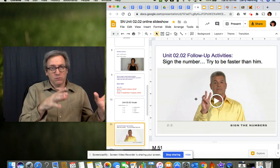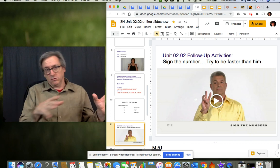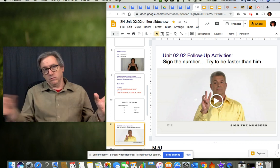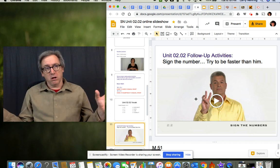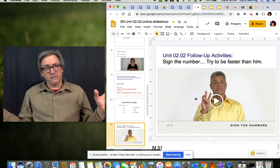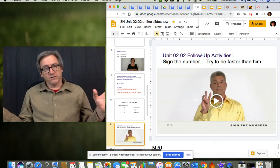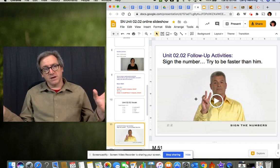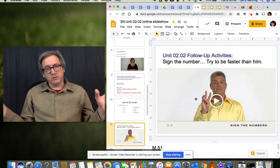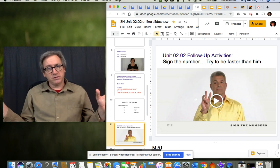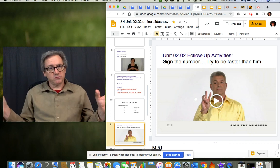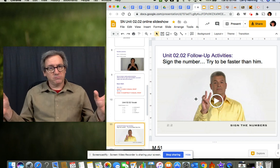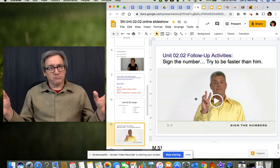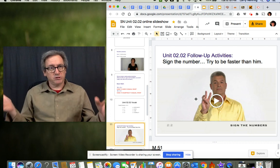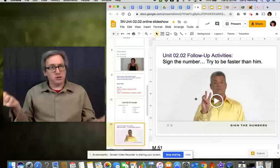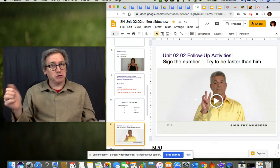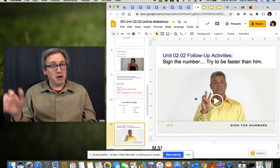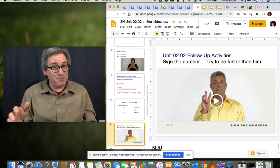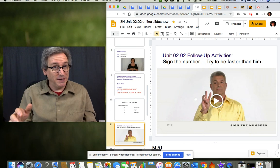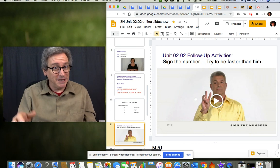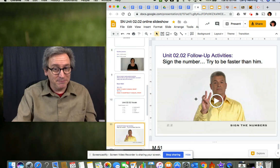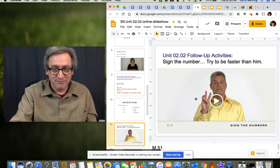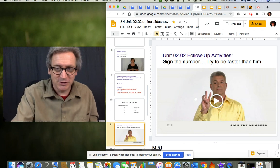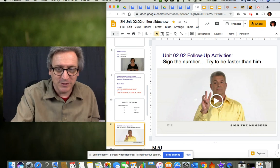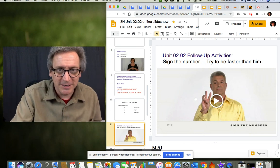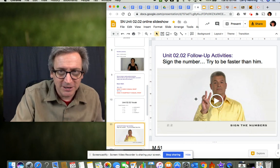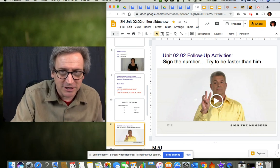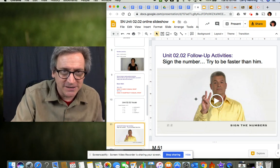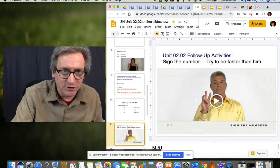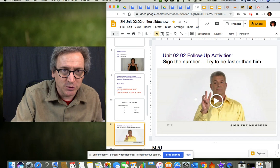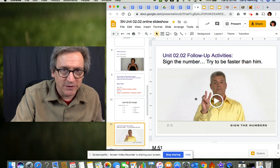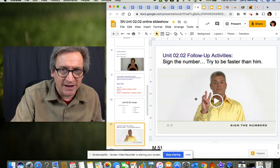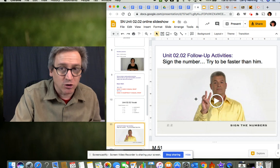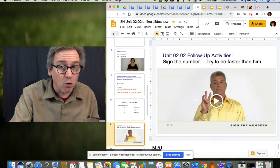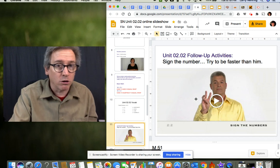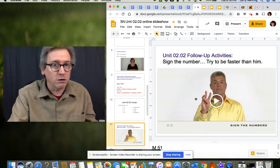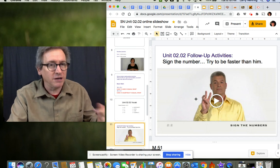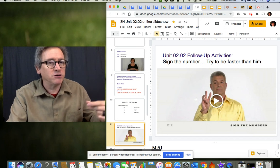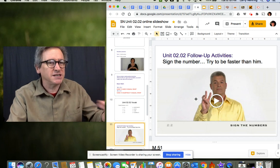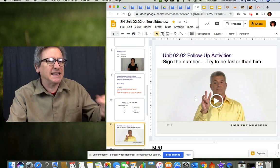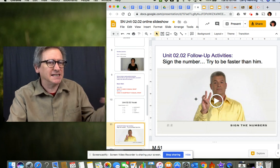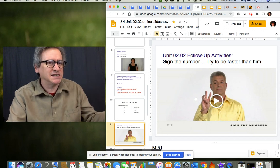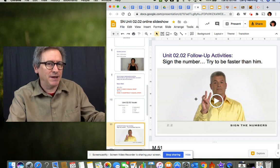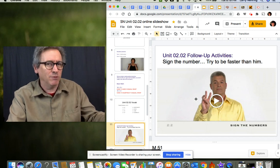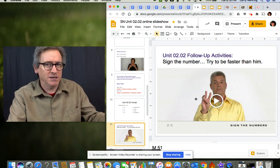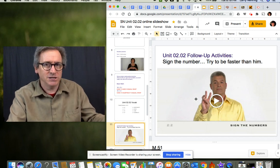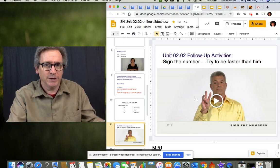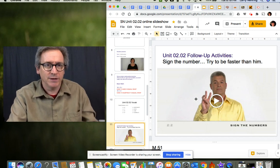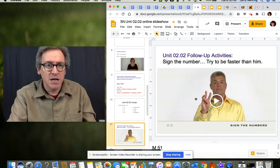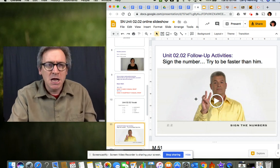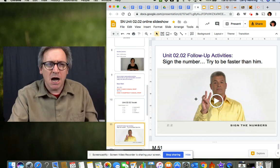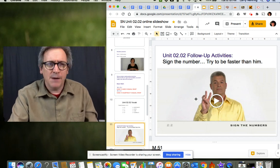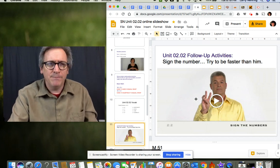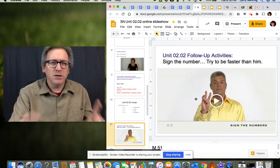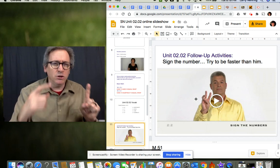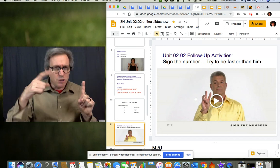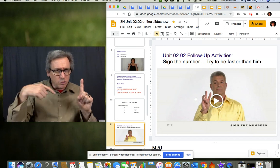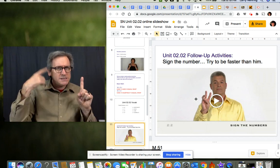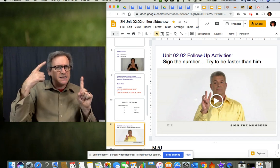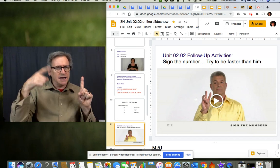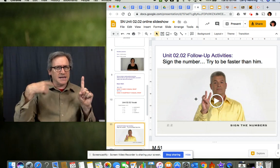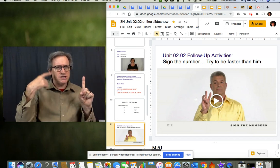video all of those numbers. Just try to beat him to it. Try to see if you can do it faster, or just anticipate what he's doing.